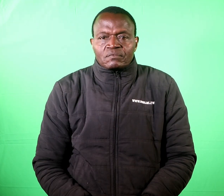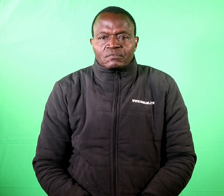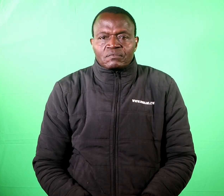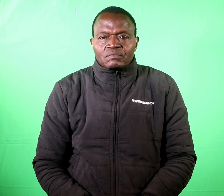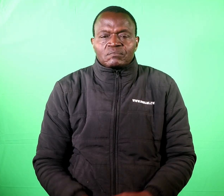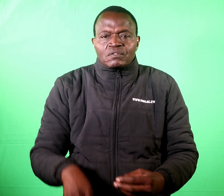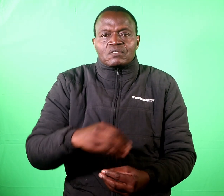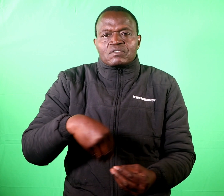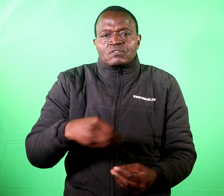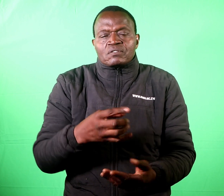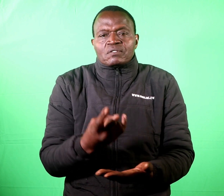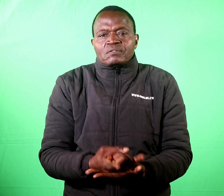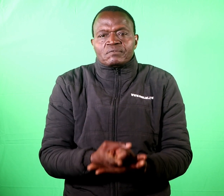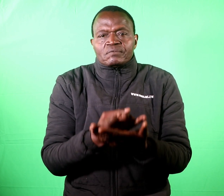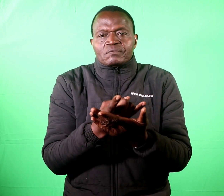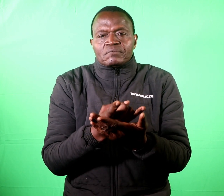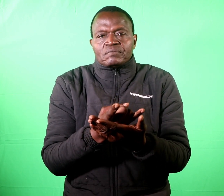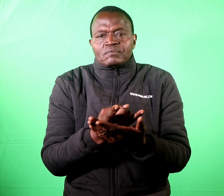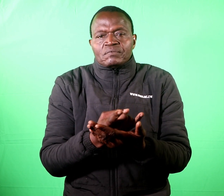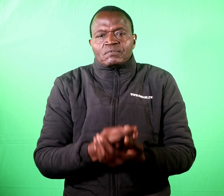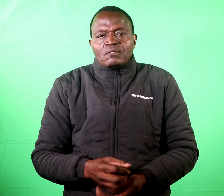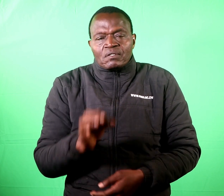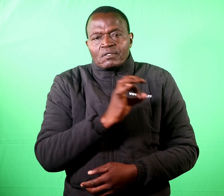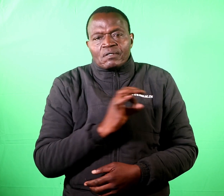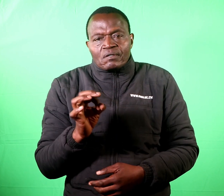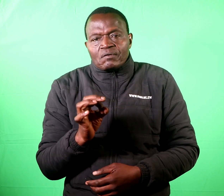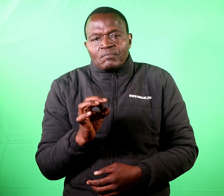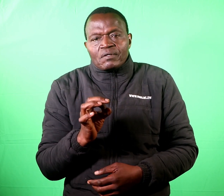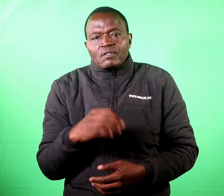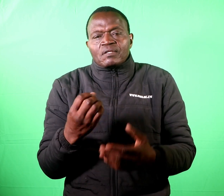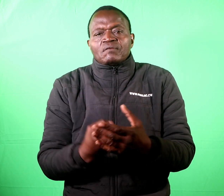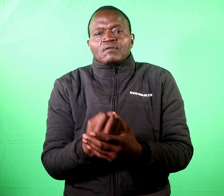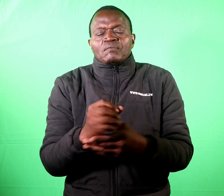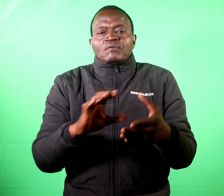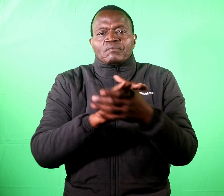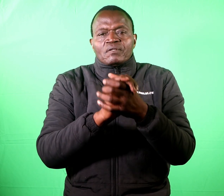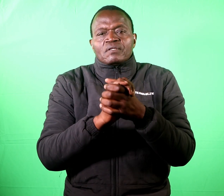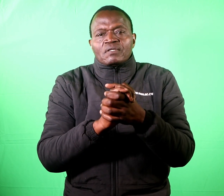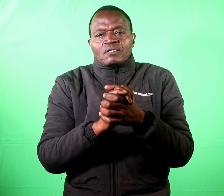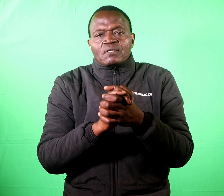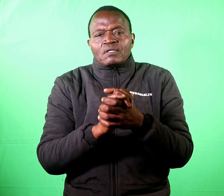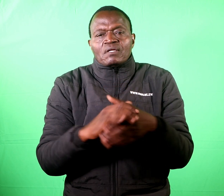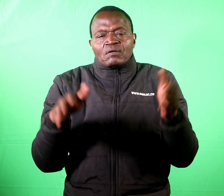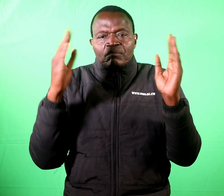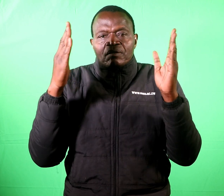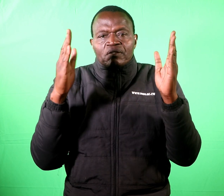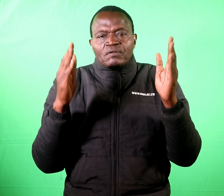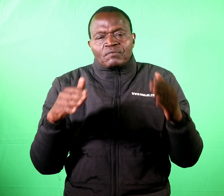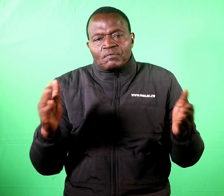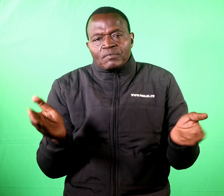Social assistance. Government and development partners are commended for maintaining consistency in